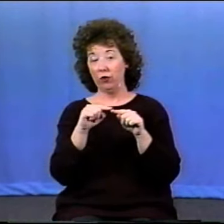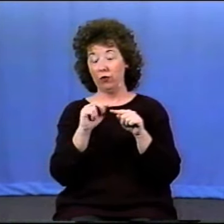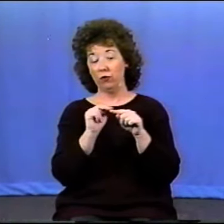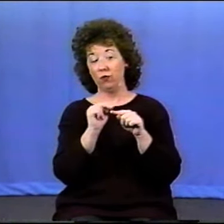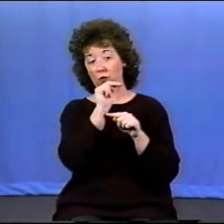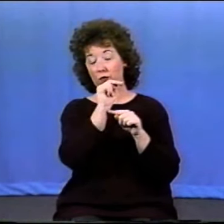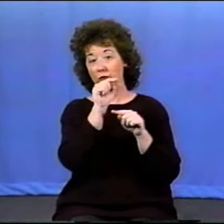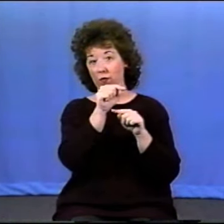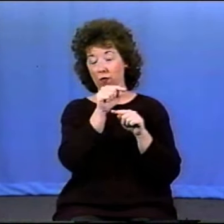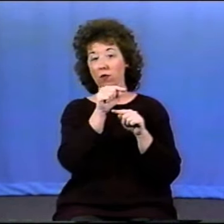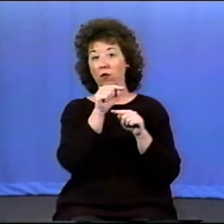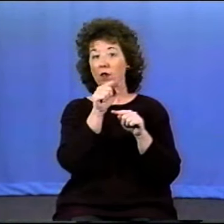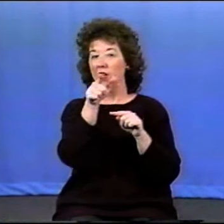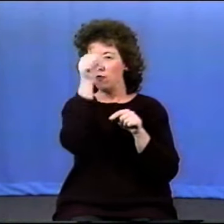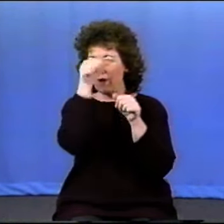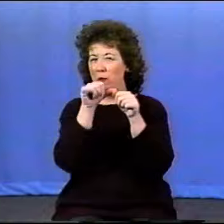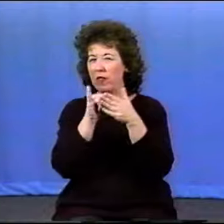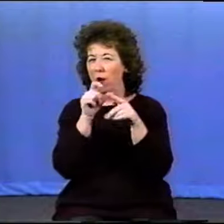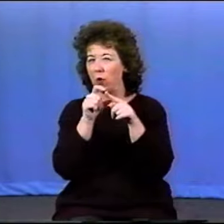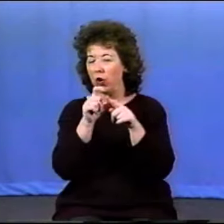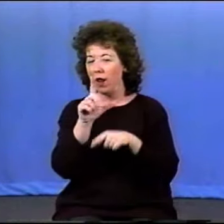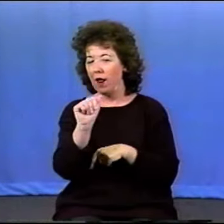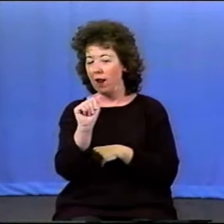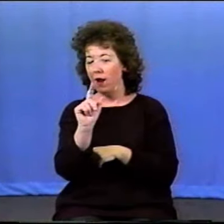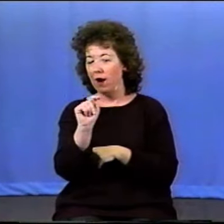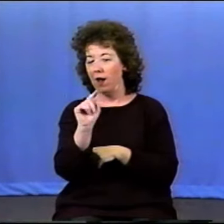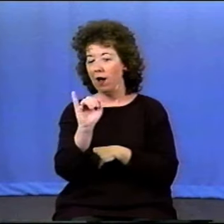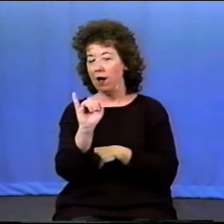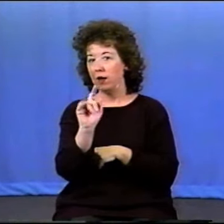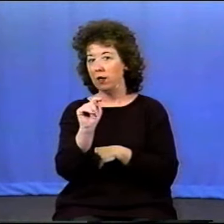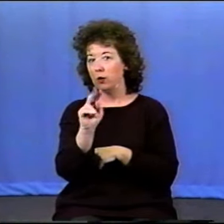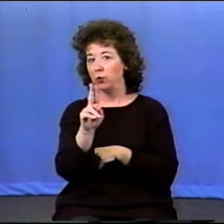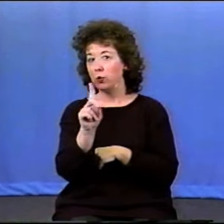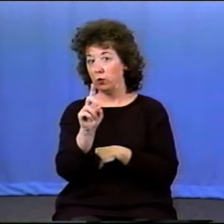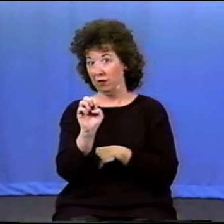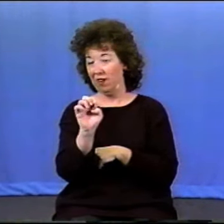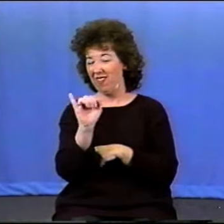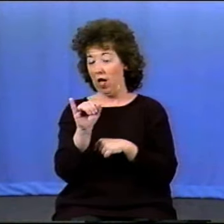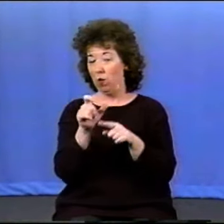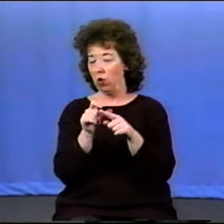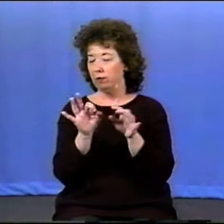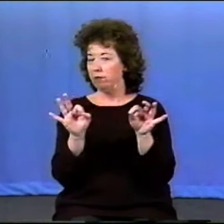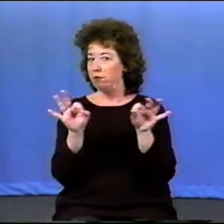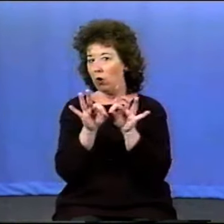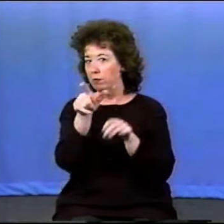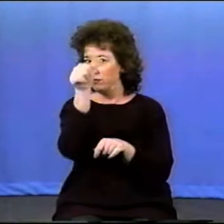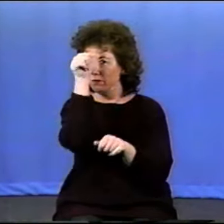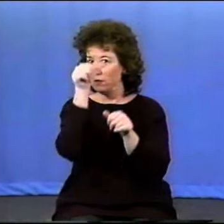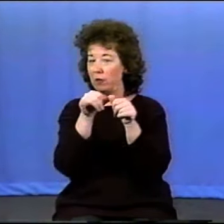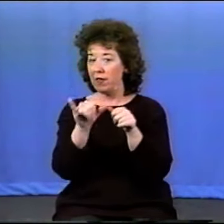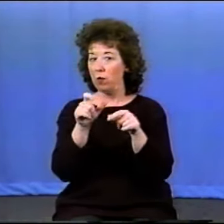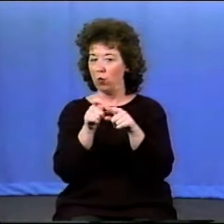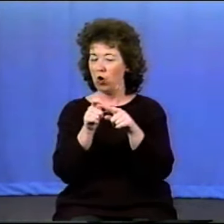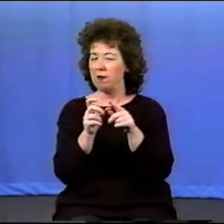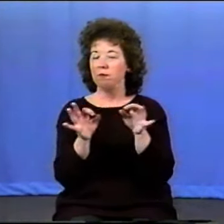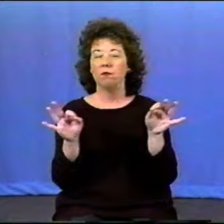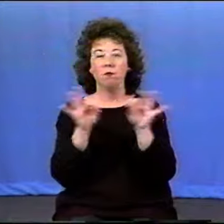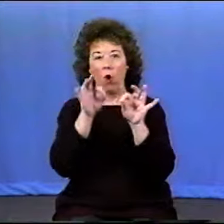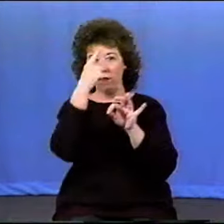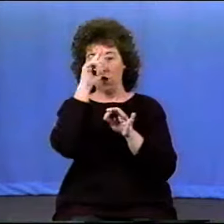be using it a lot. Latitude is one of the very basic locational references